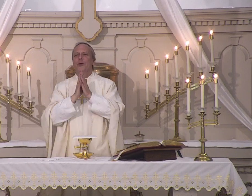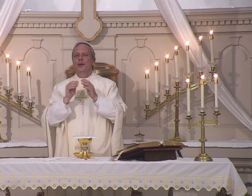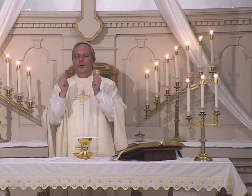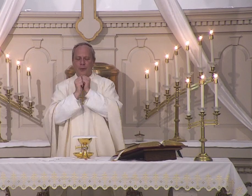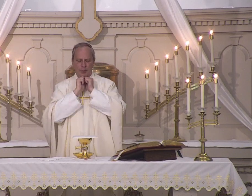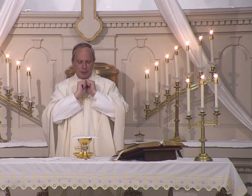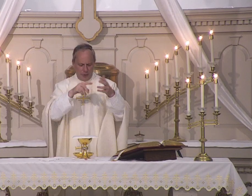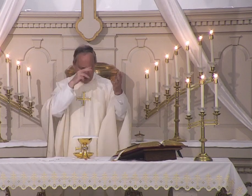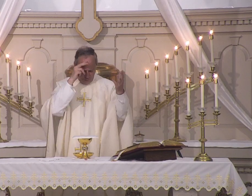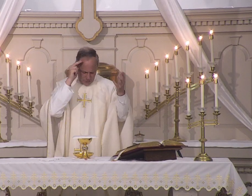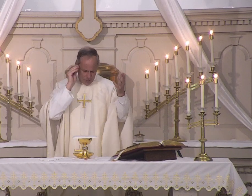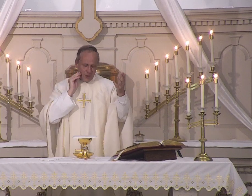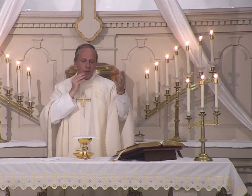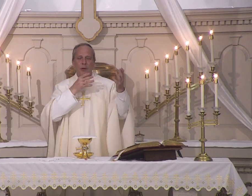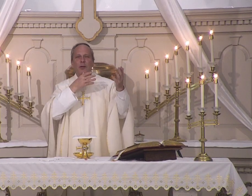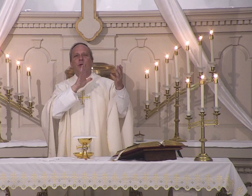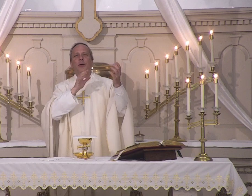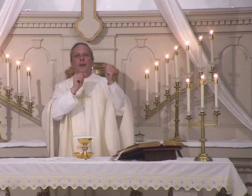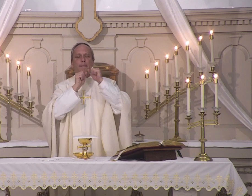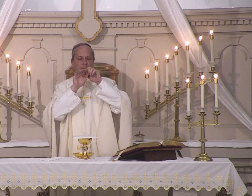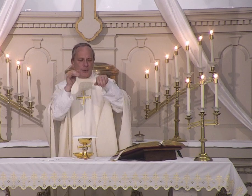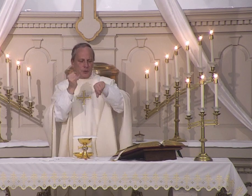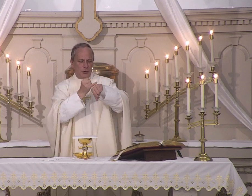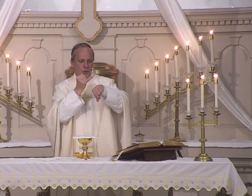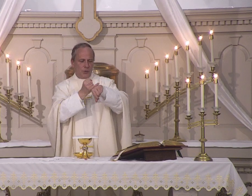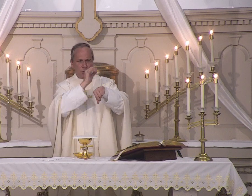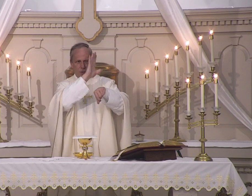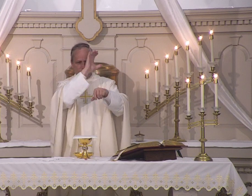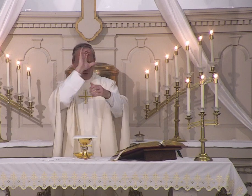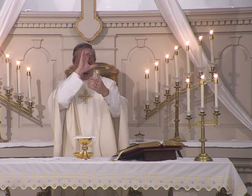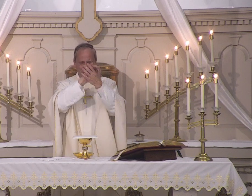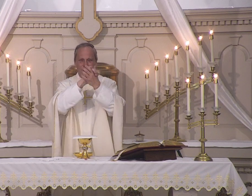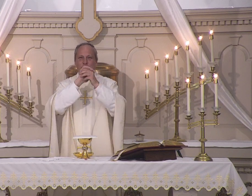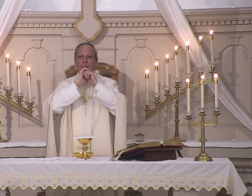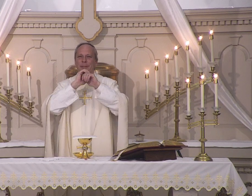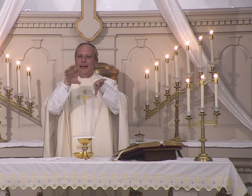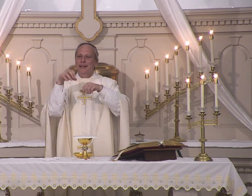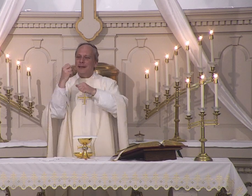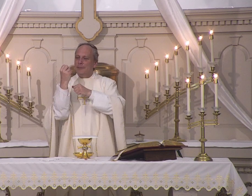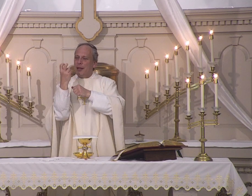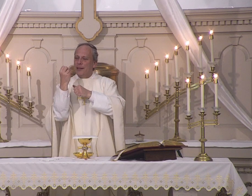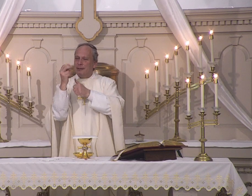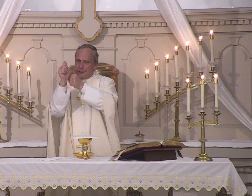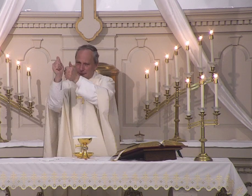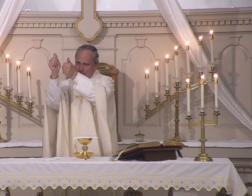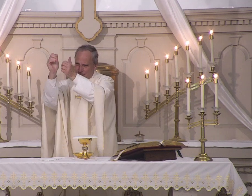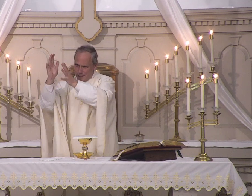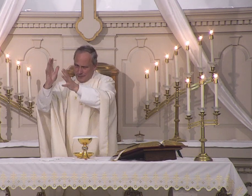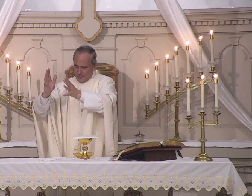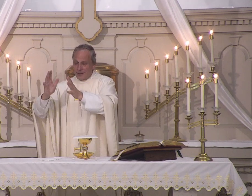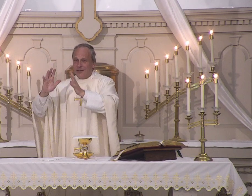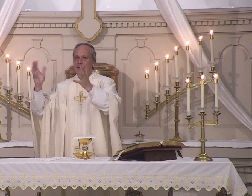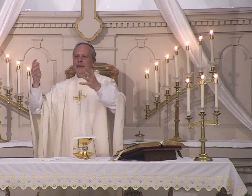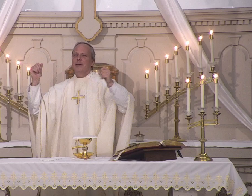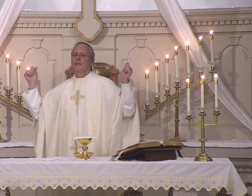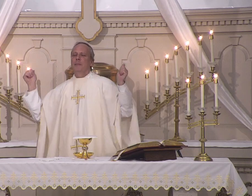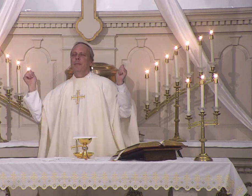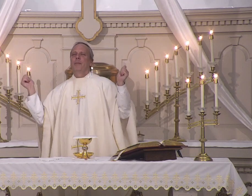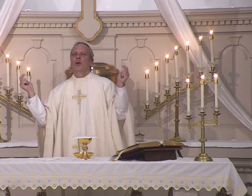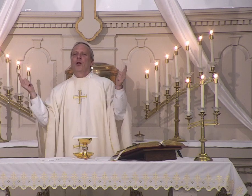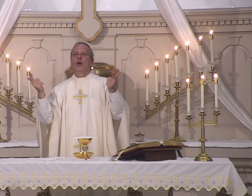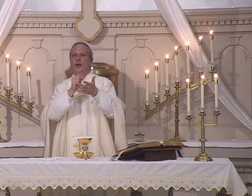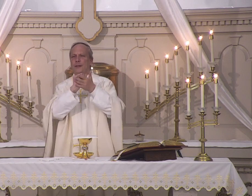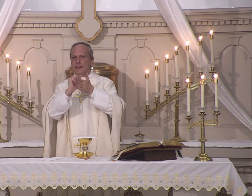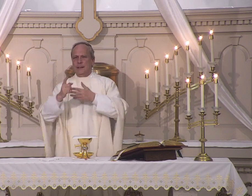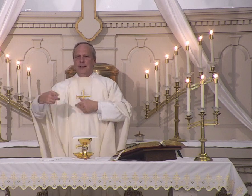Blessed Virgin Mary, Mother of God, with Blessed Joseph, her spouse, with the blessed